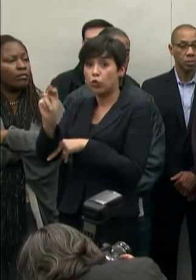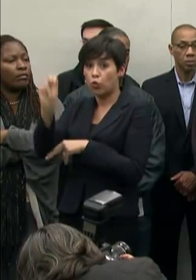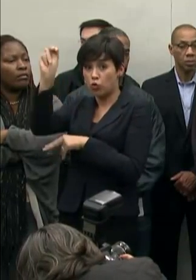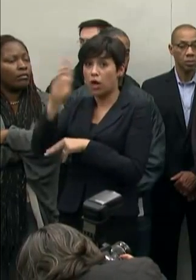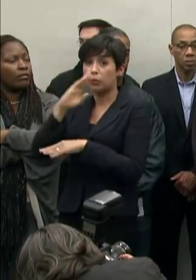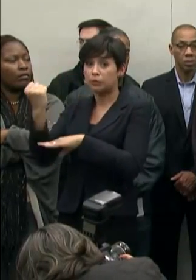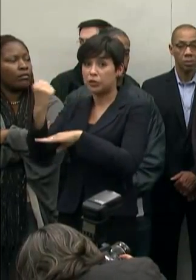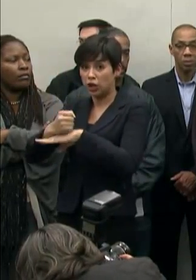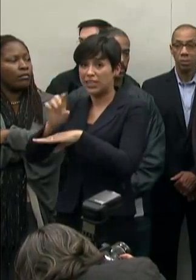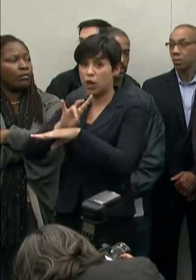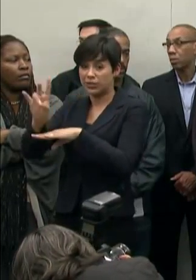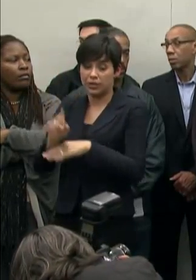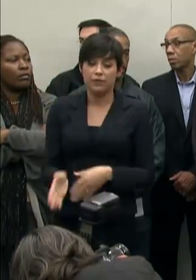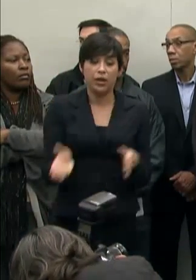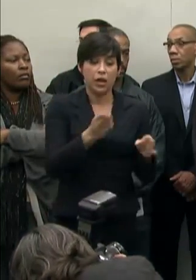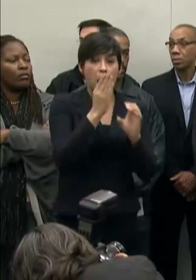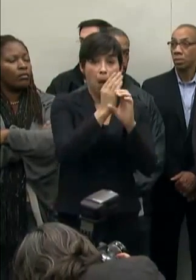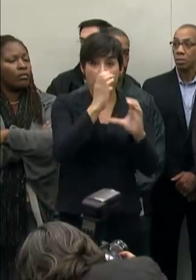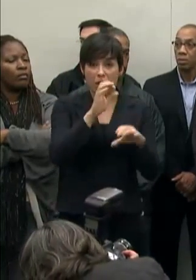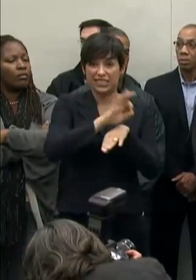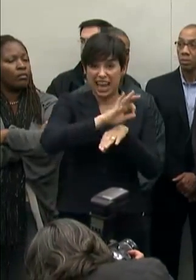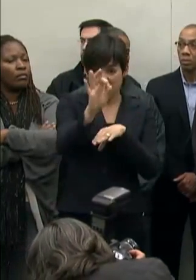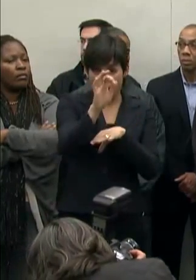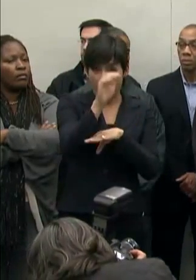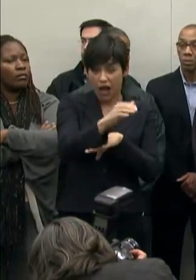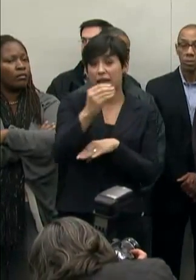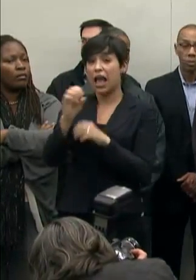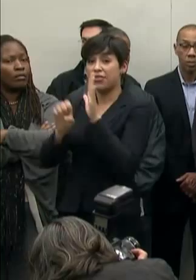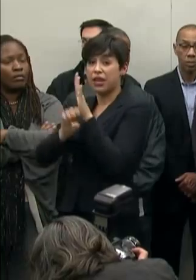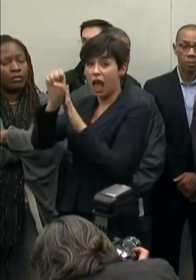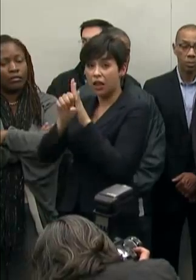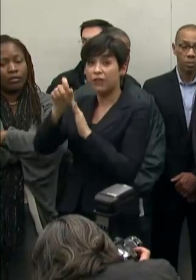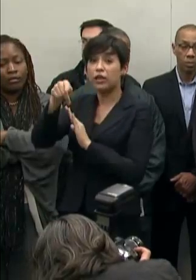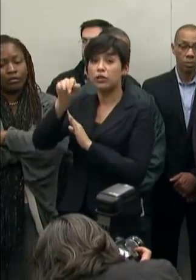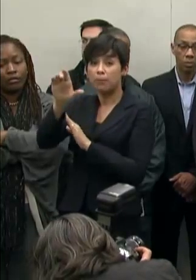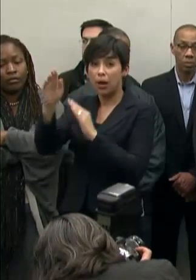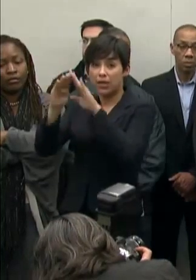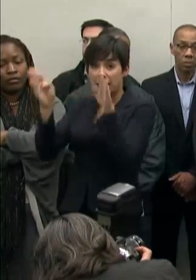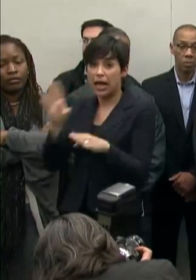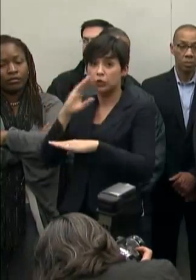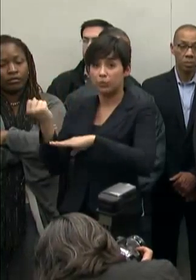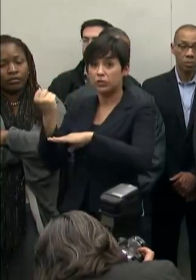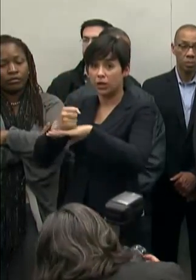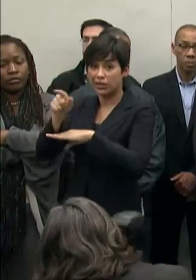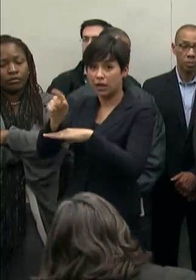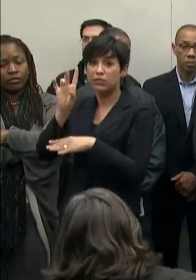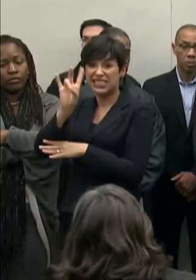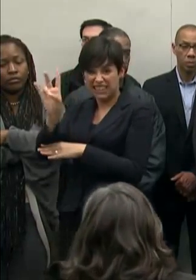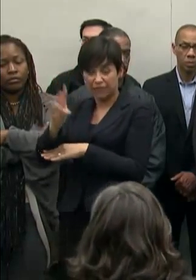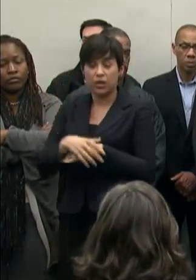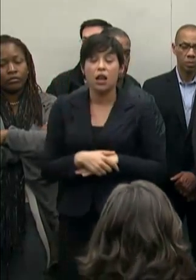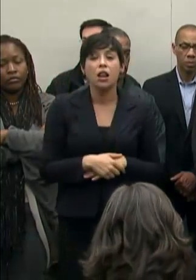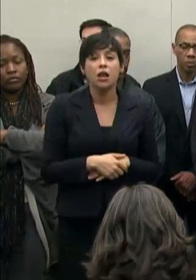9. The elevators in public housing at 7.